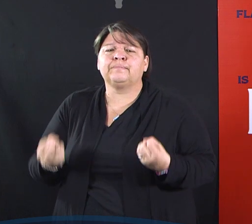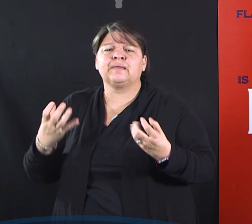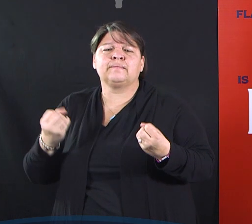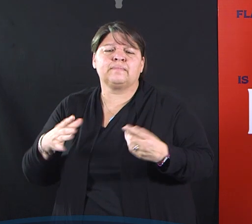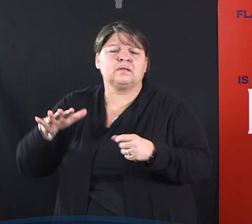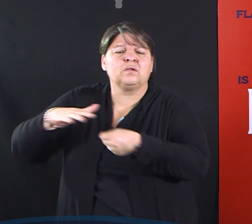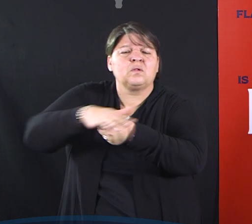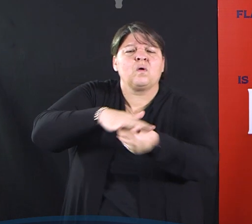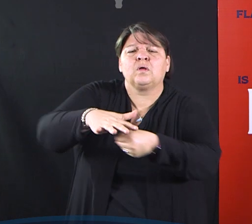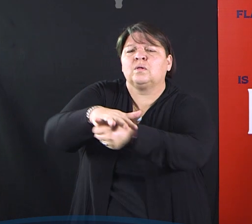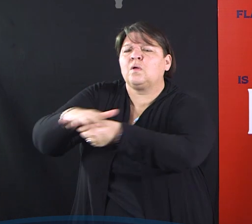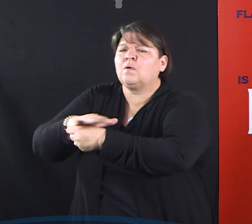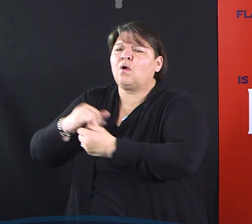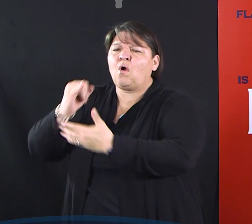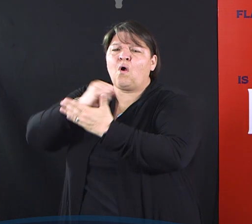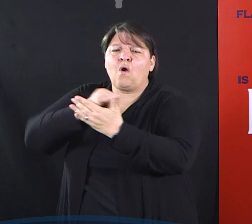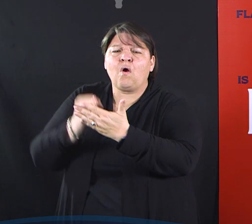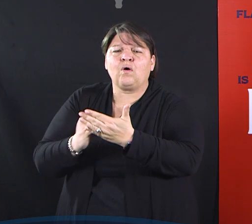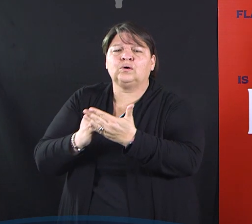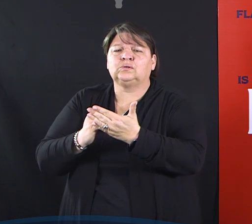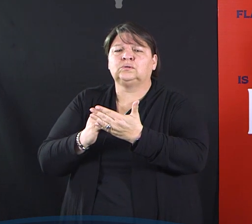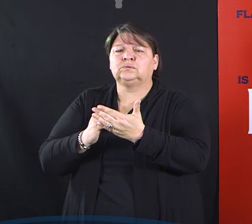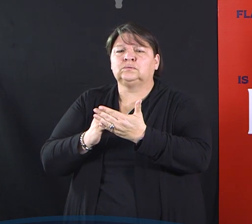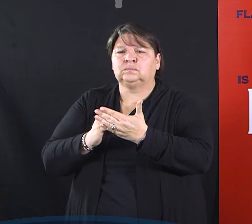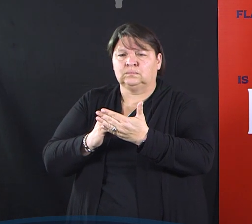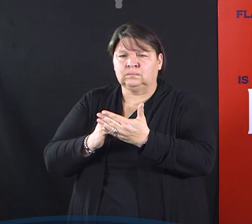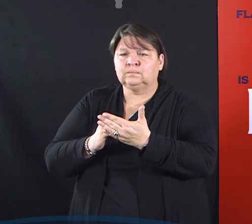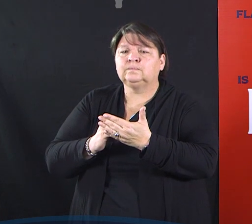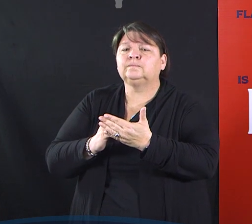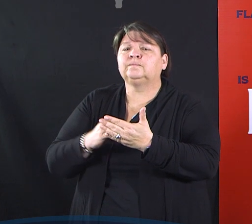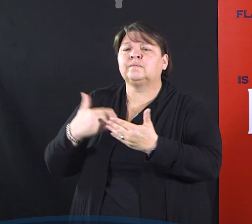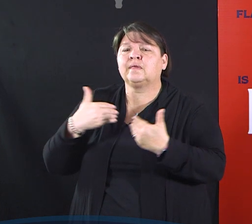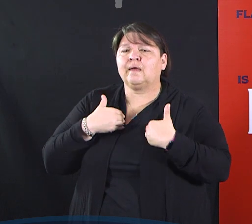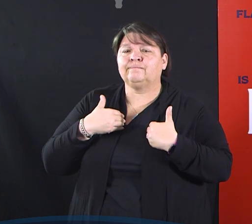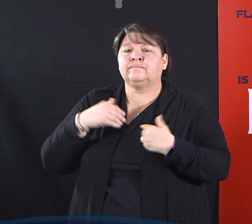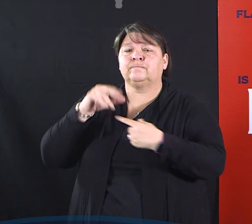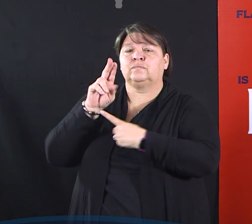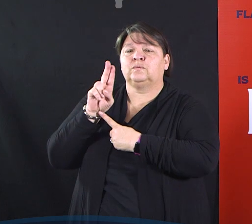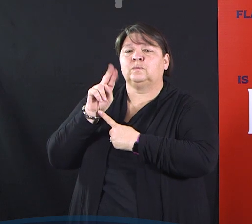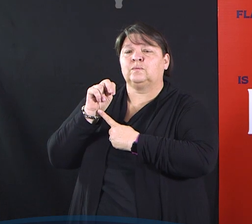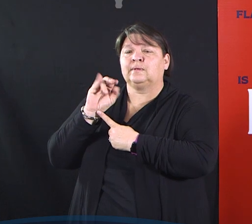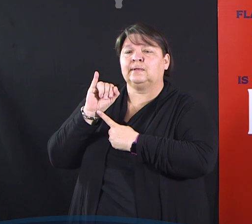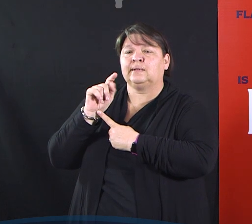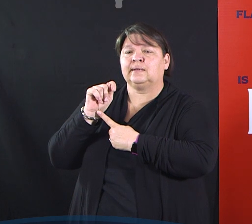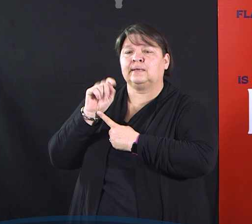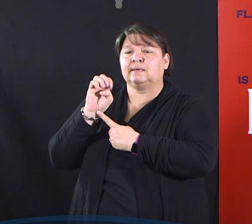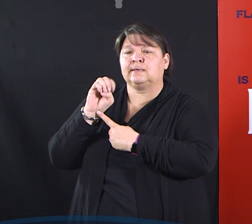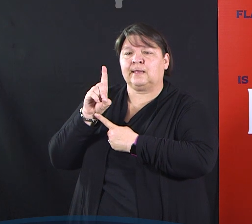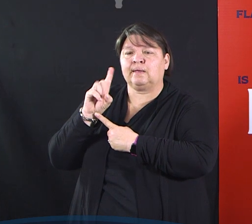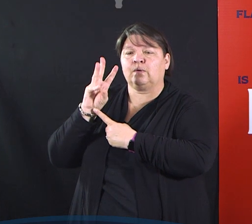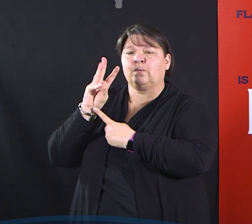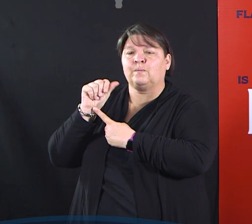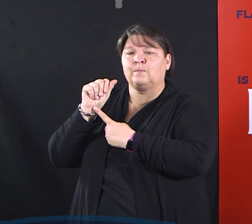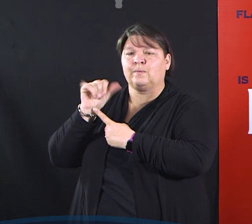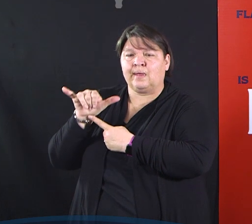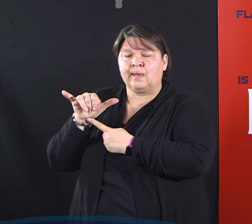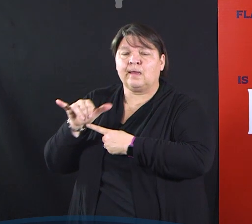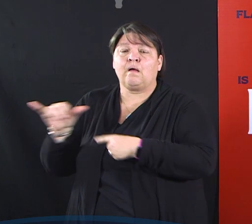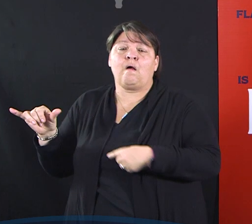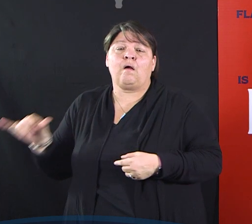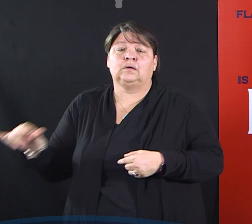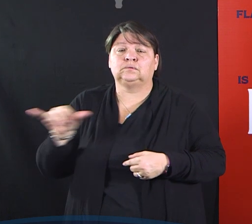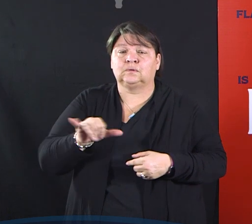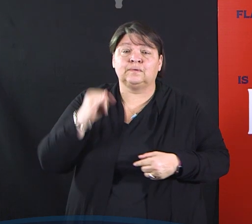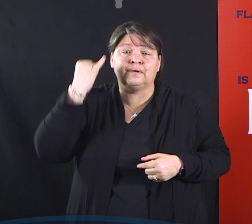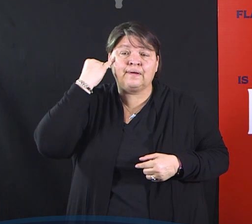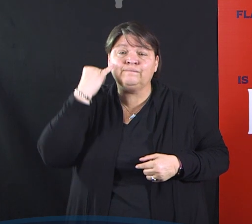is being led by Visit Fort Worth and United Way, and the Assist Her Grant Program for women-owned business owners recently